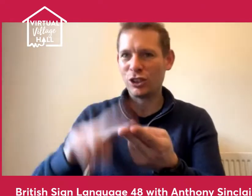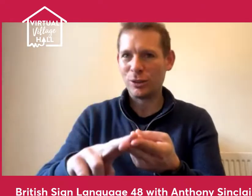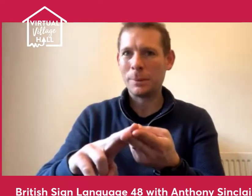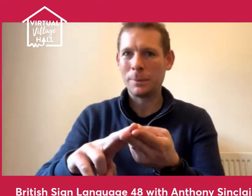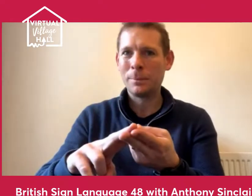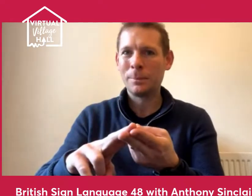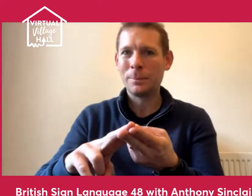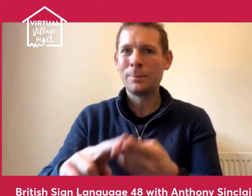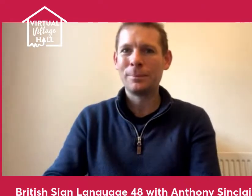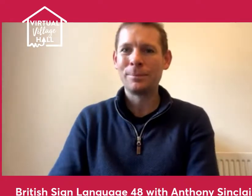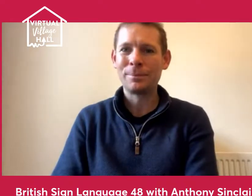Expensive, cheap.